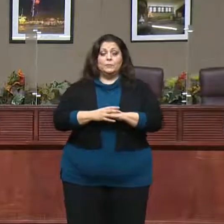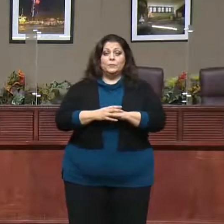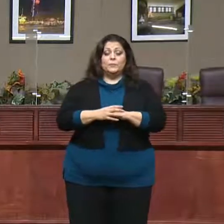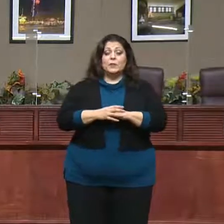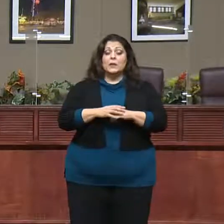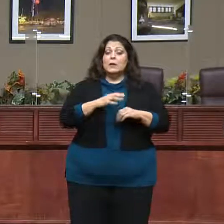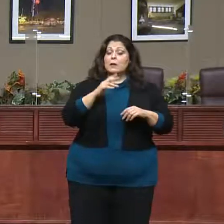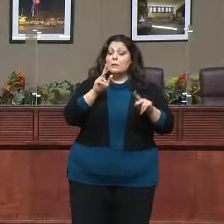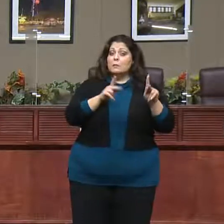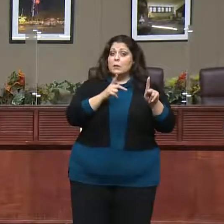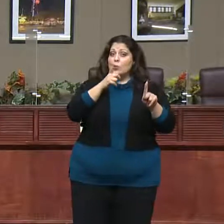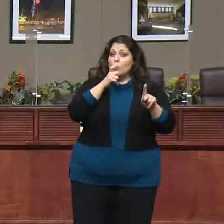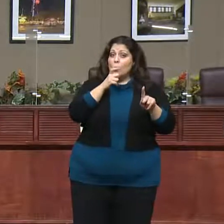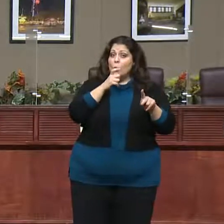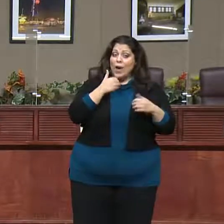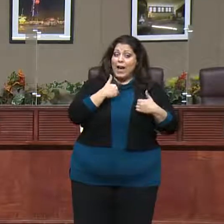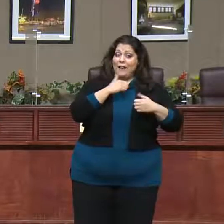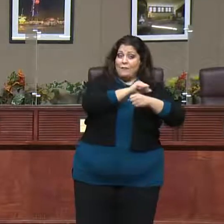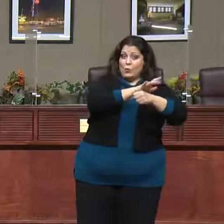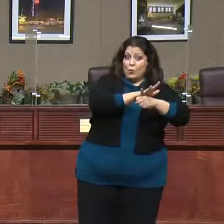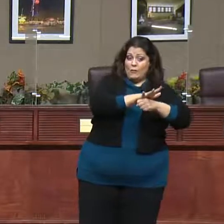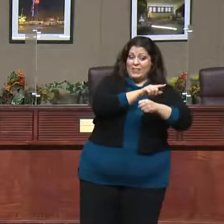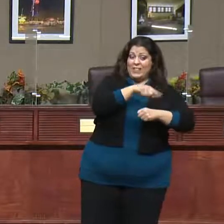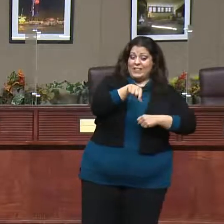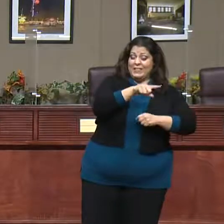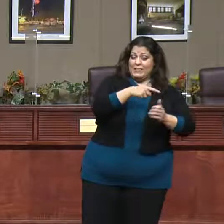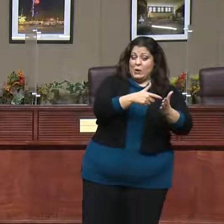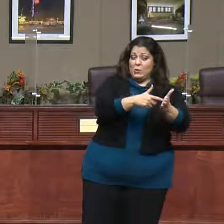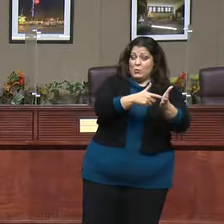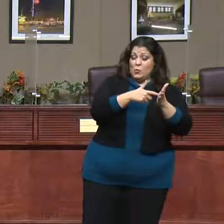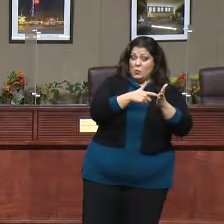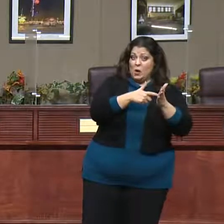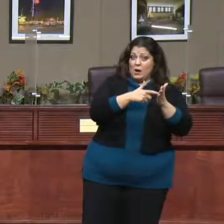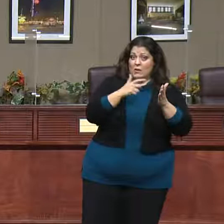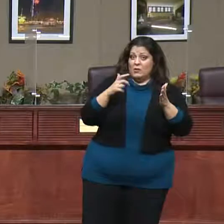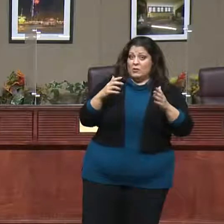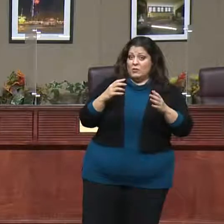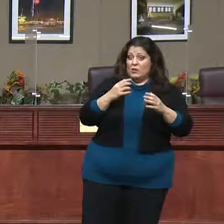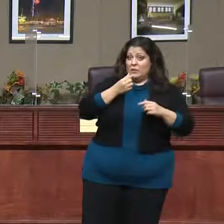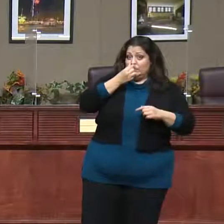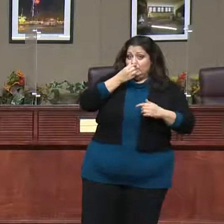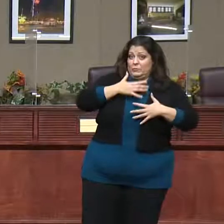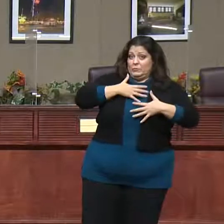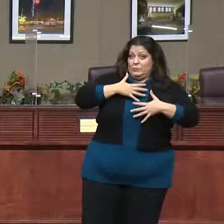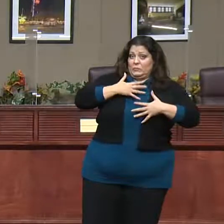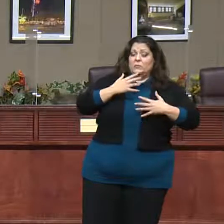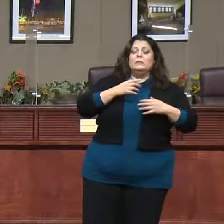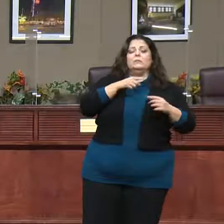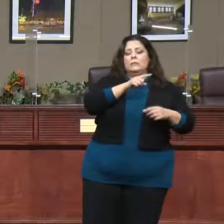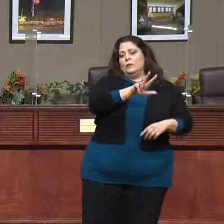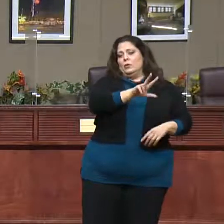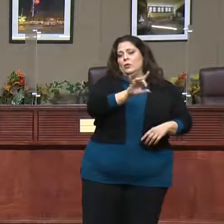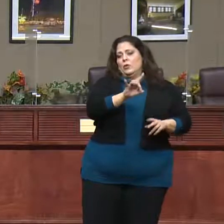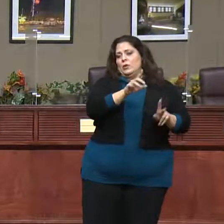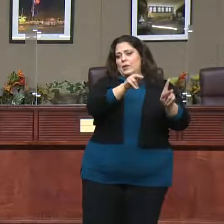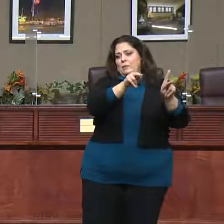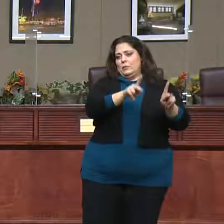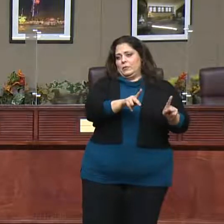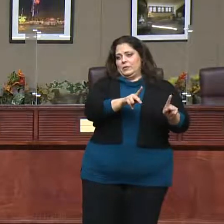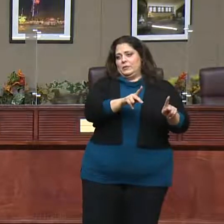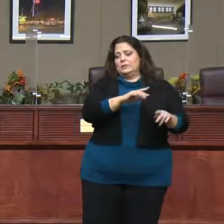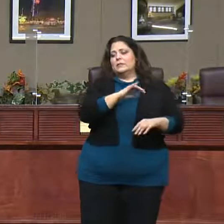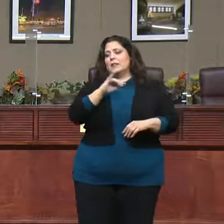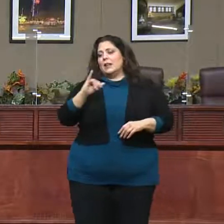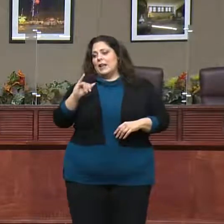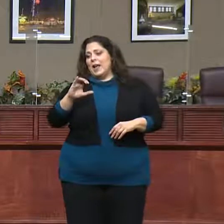beds last night, on ventilators, that is, 38 individuals. COVID in ICU total, ventilators and not